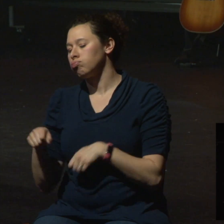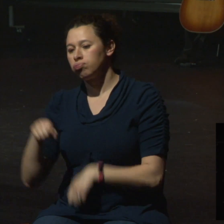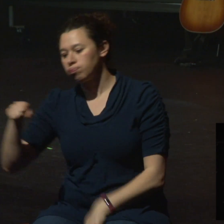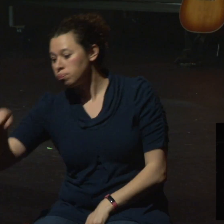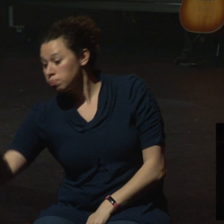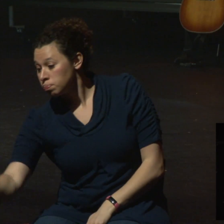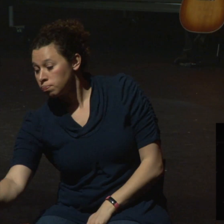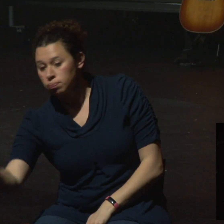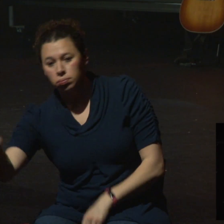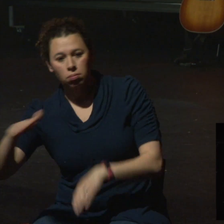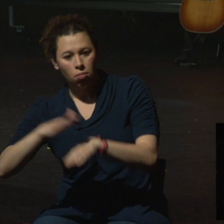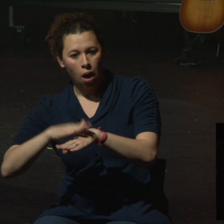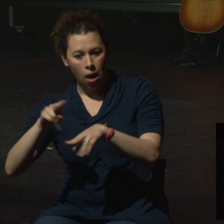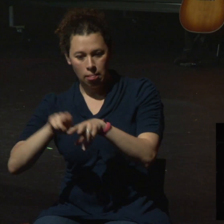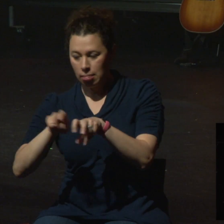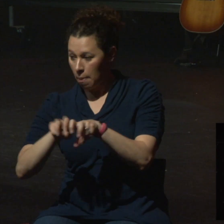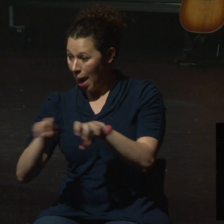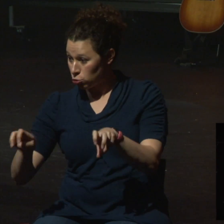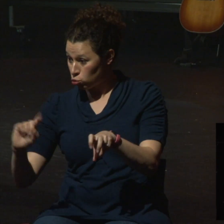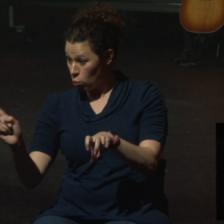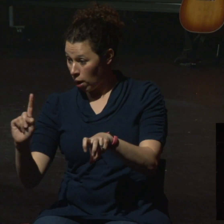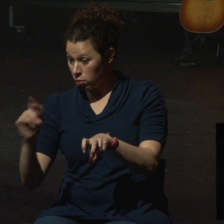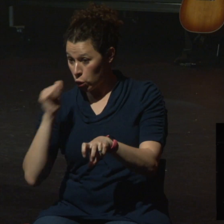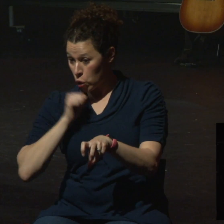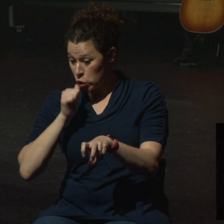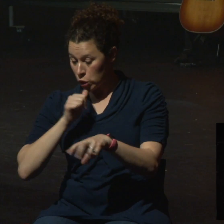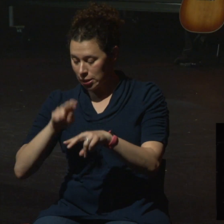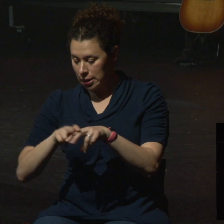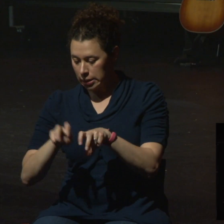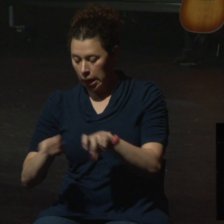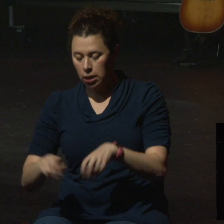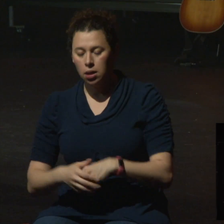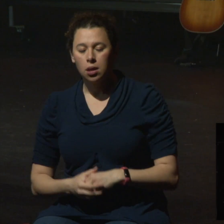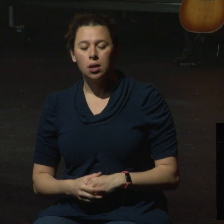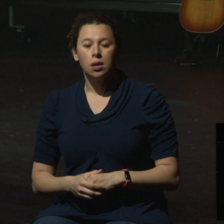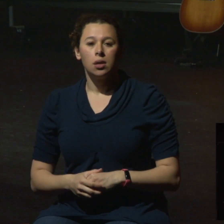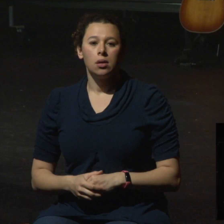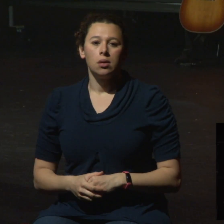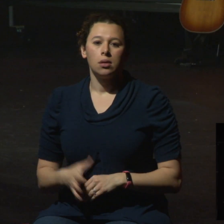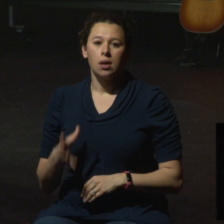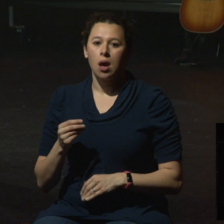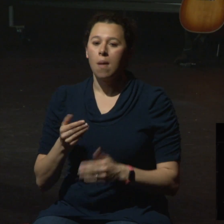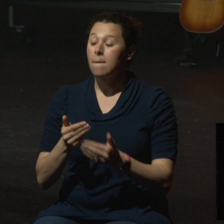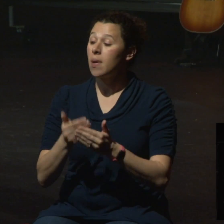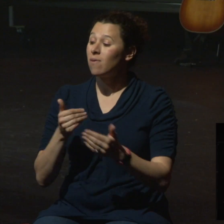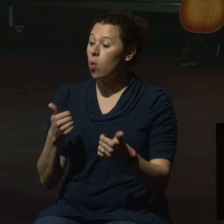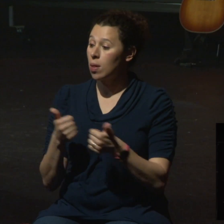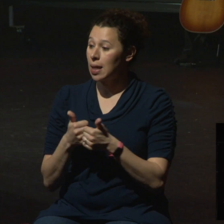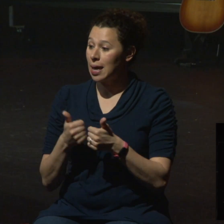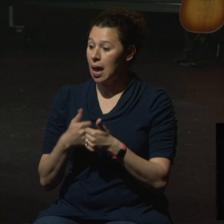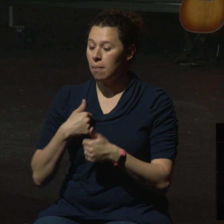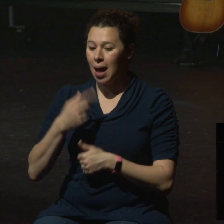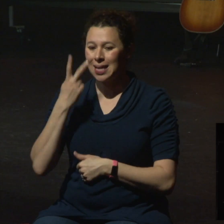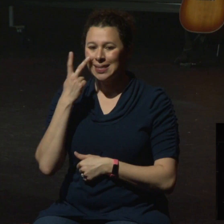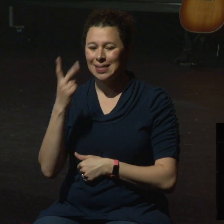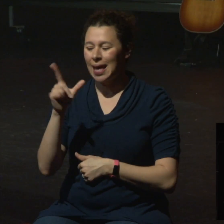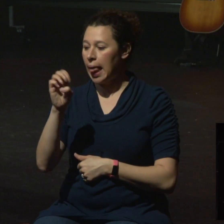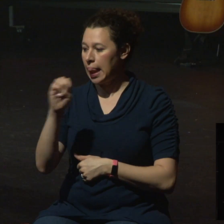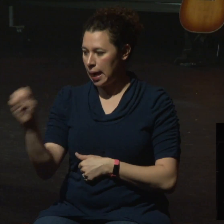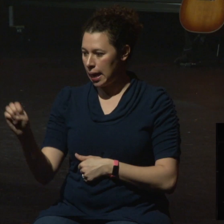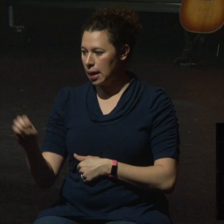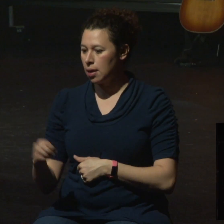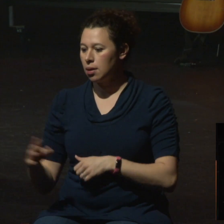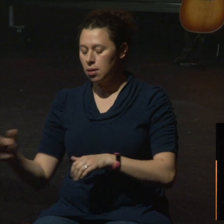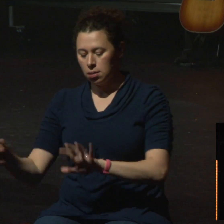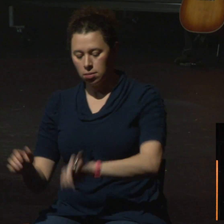set it on the bench where the girls are sitting down at. And right before the game, I see Lee come, and she